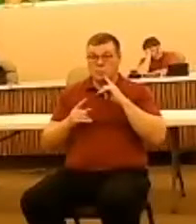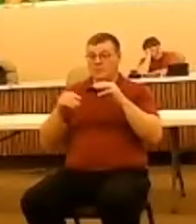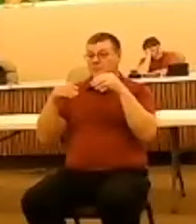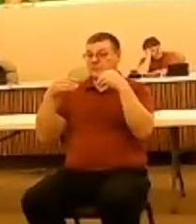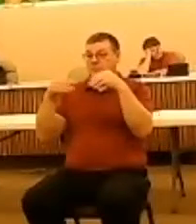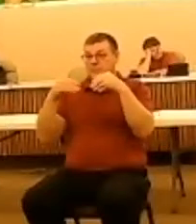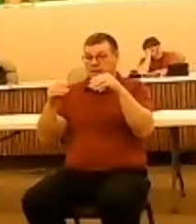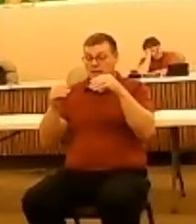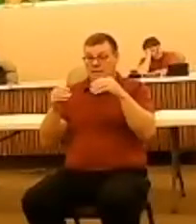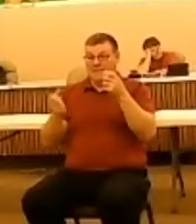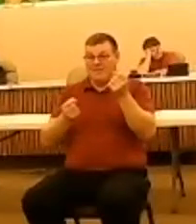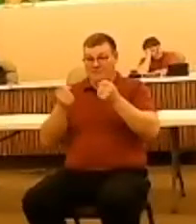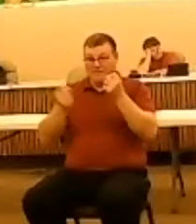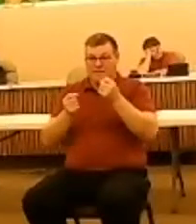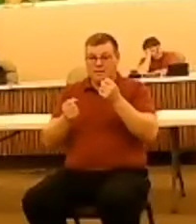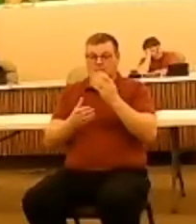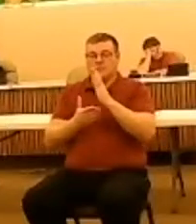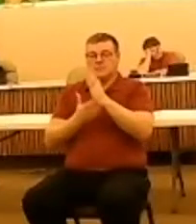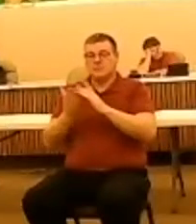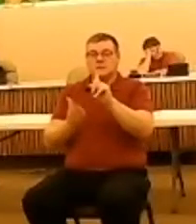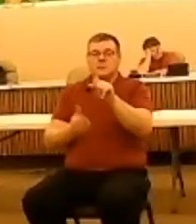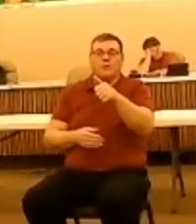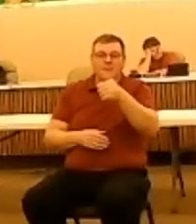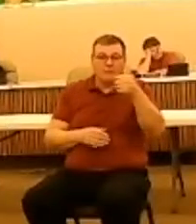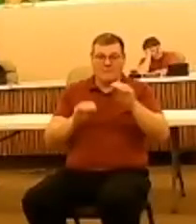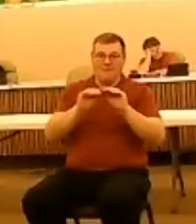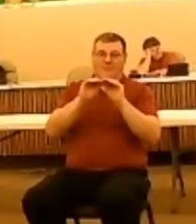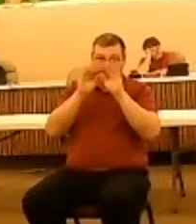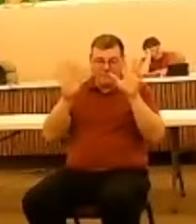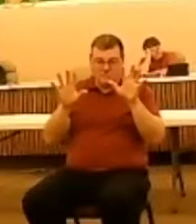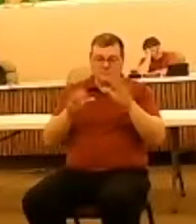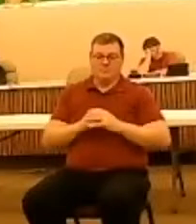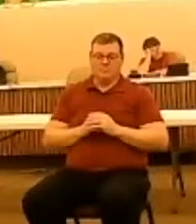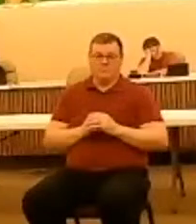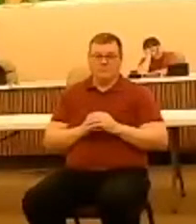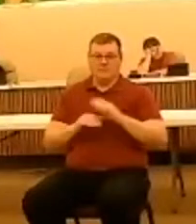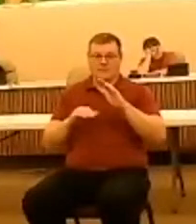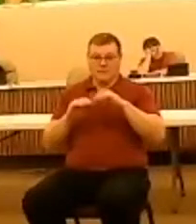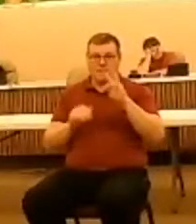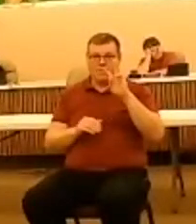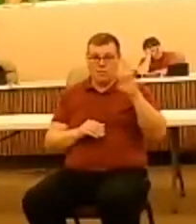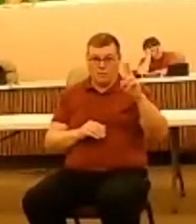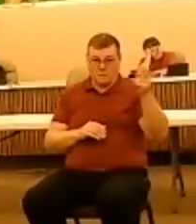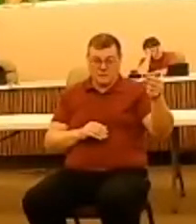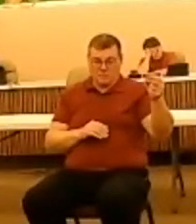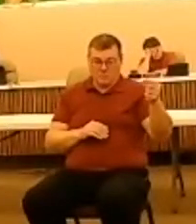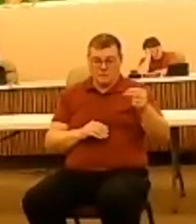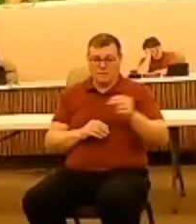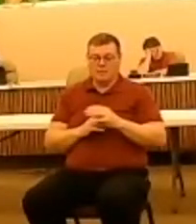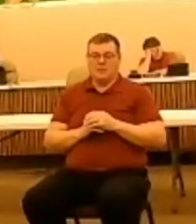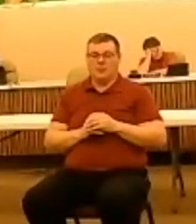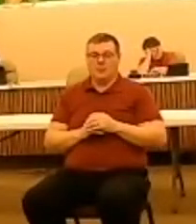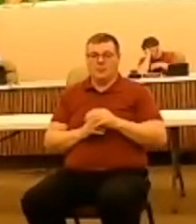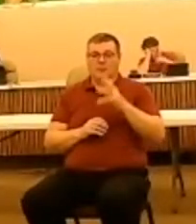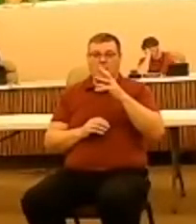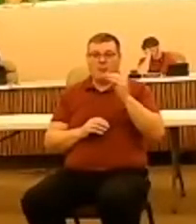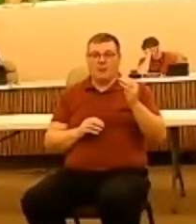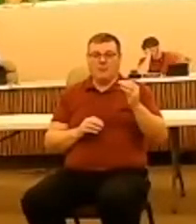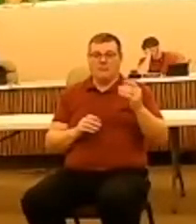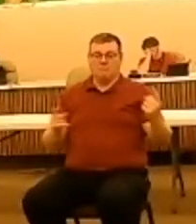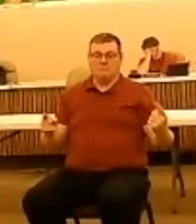vehicles somewhere obviously other than West Henrietta Road, and having a